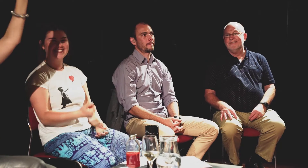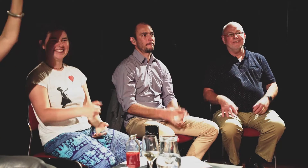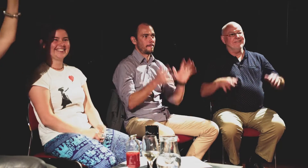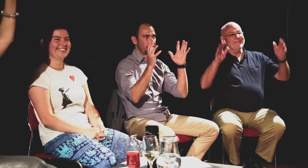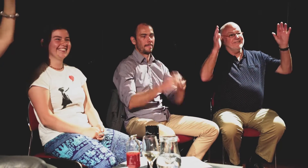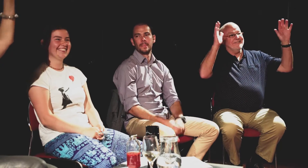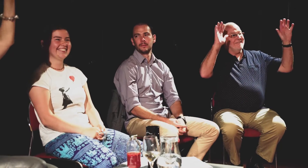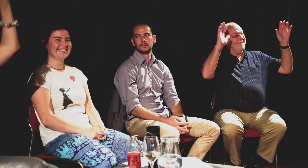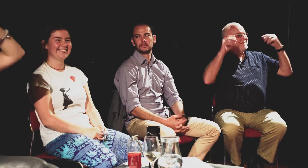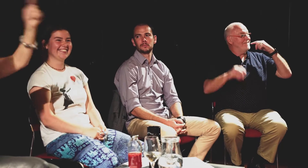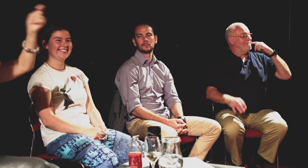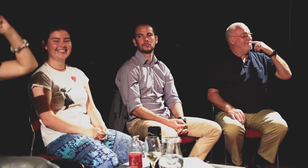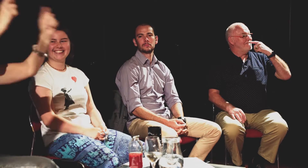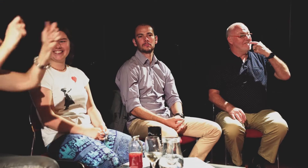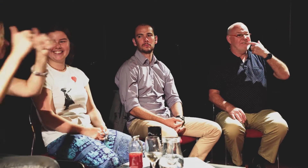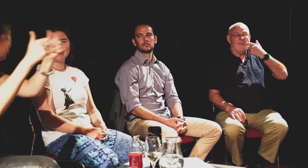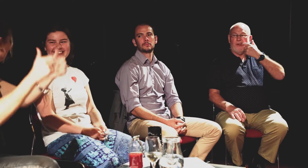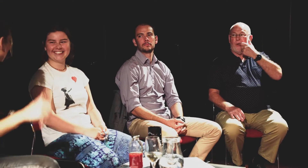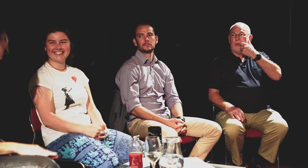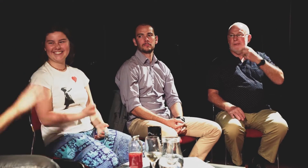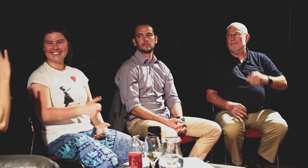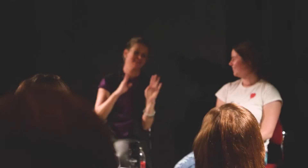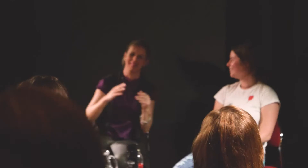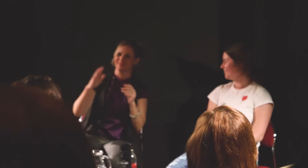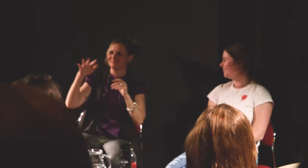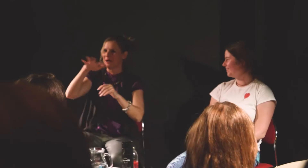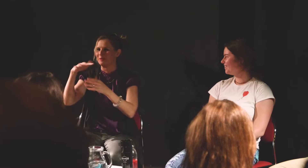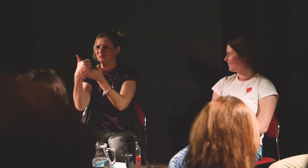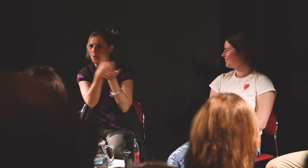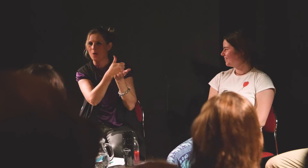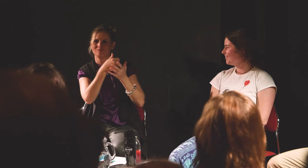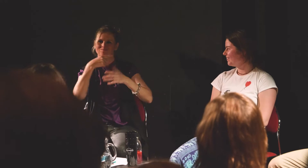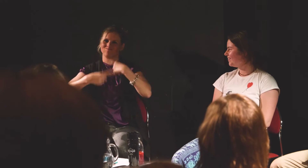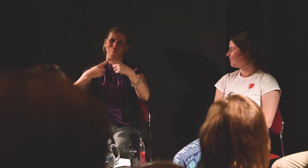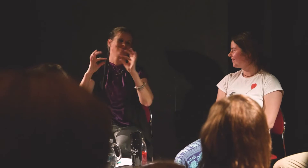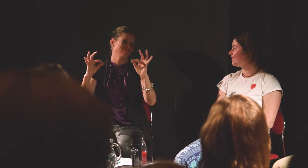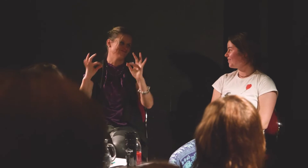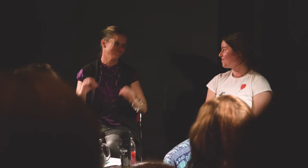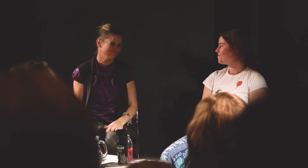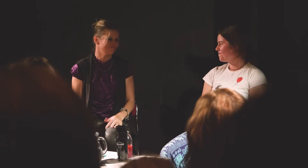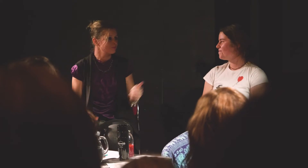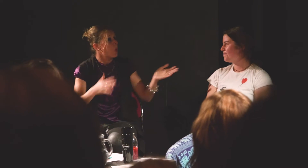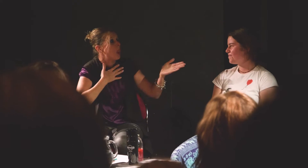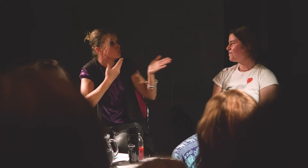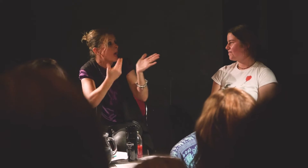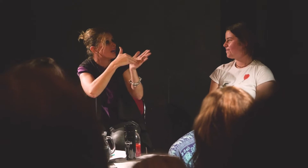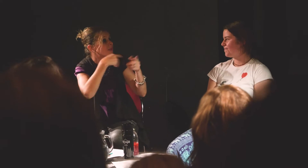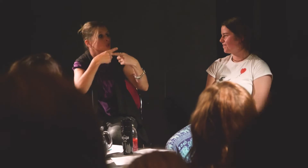both. Well done. Yeah, that's wonderful. It's wonderful that your family is here to support. All